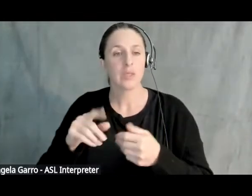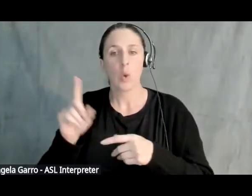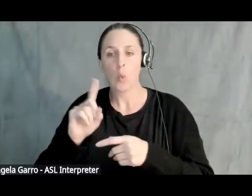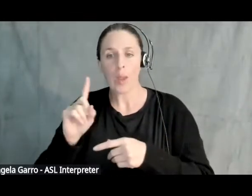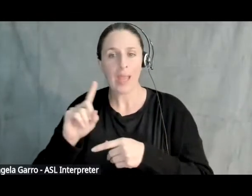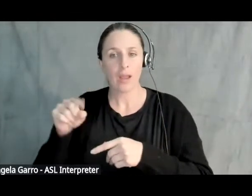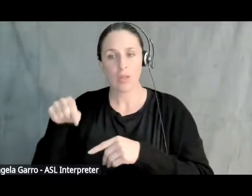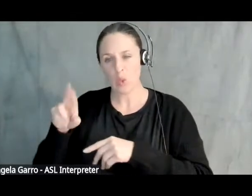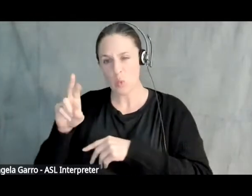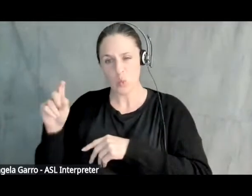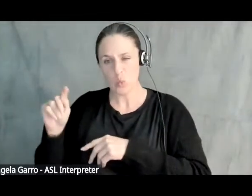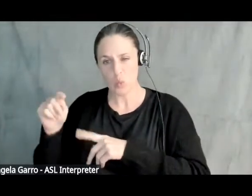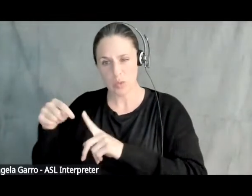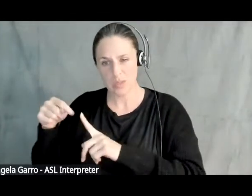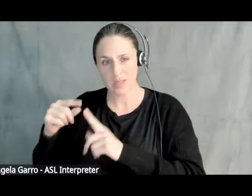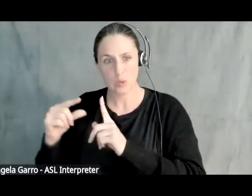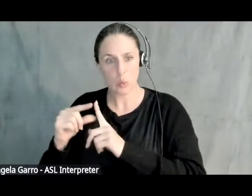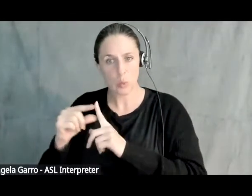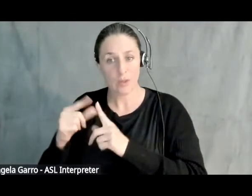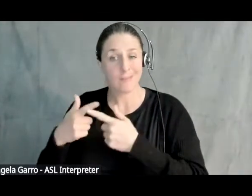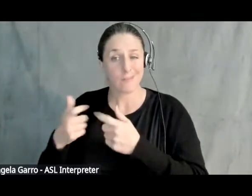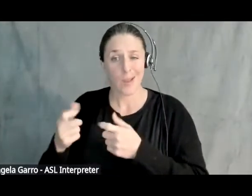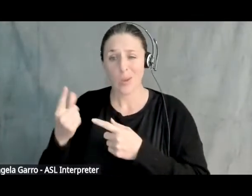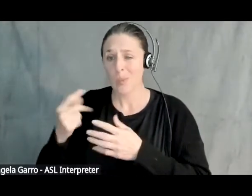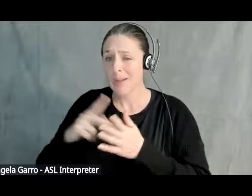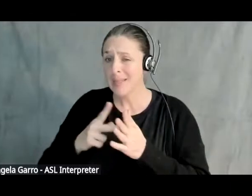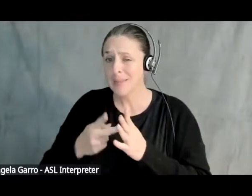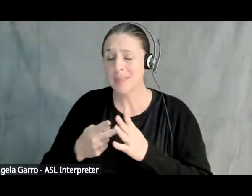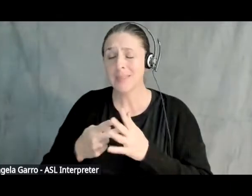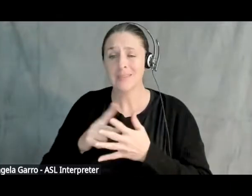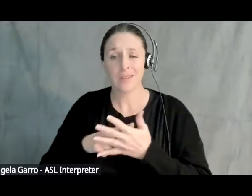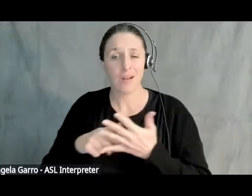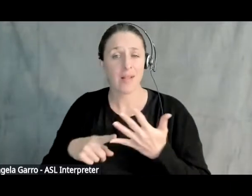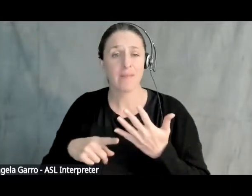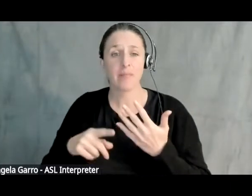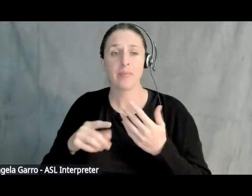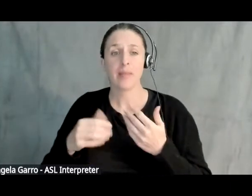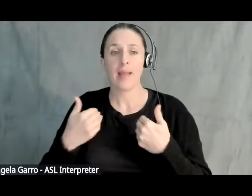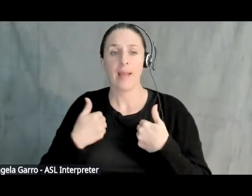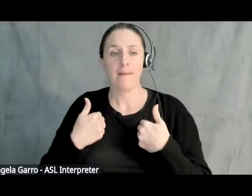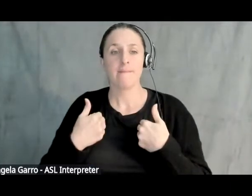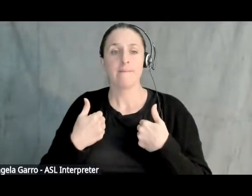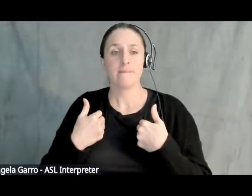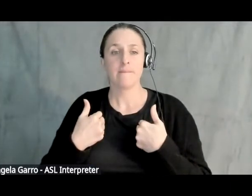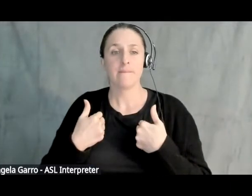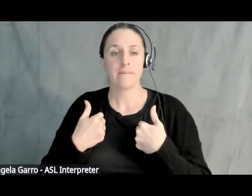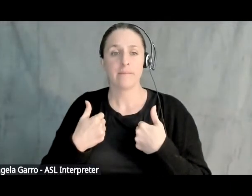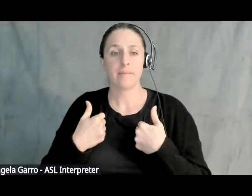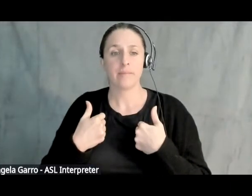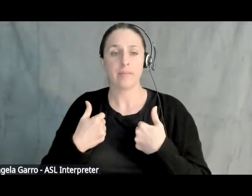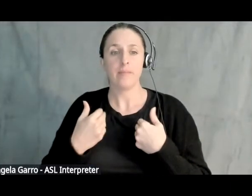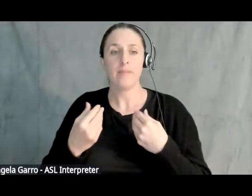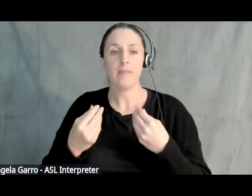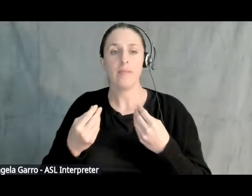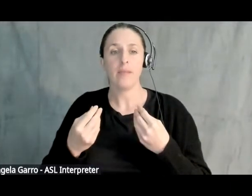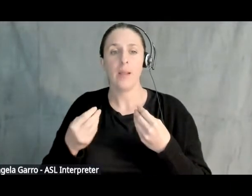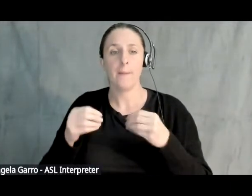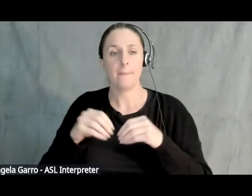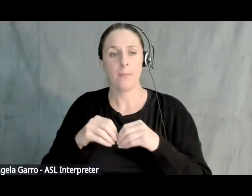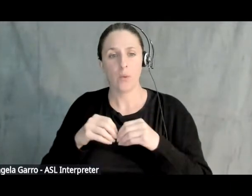this word is from and what it means and all of that, but just having a more like the reverence